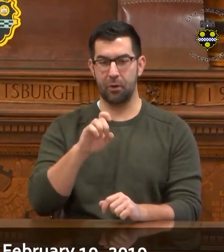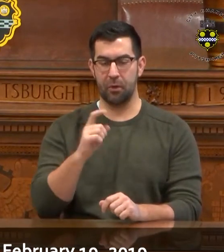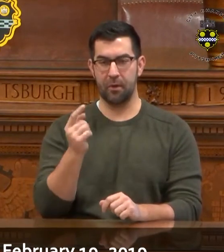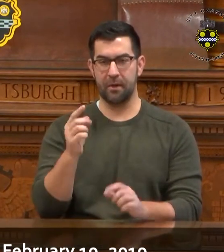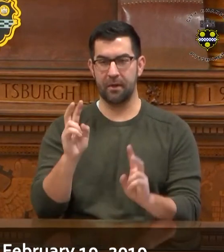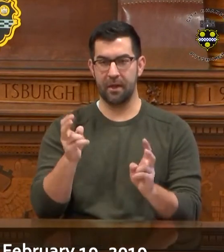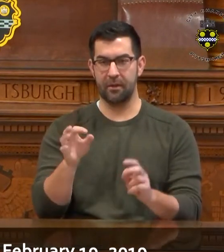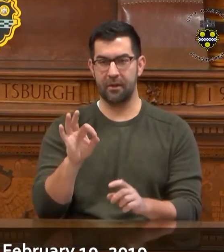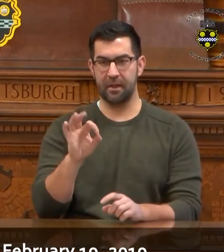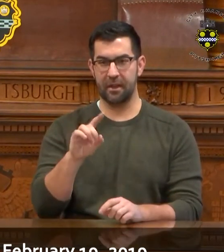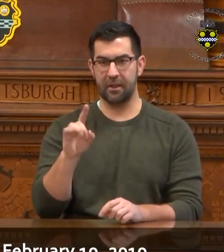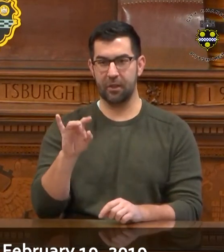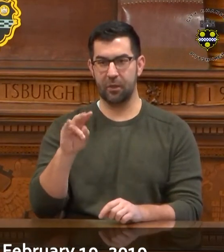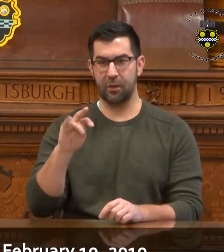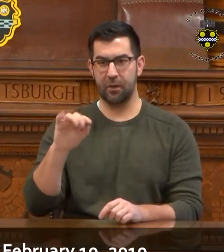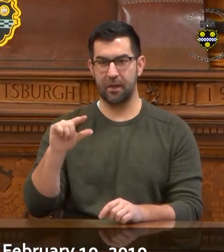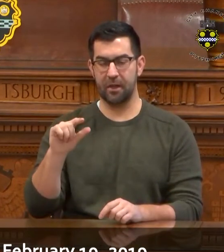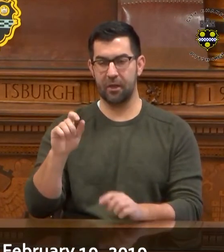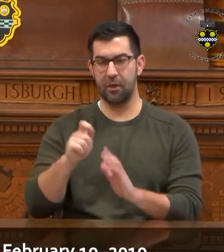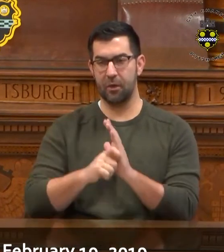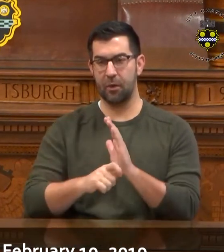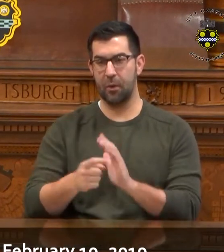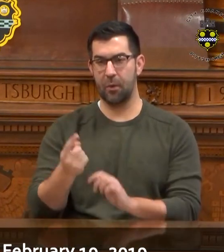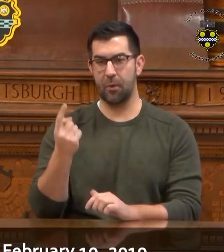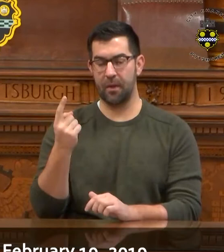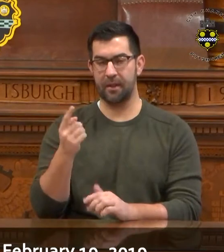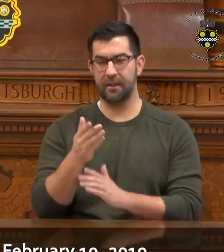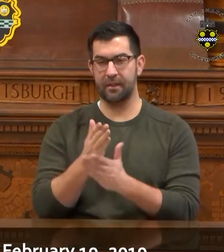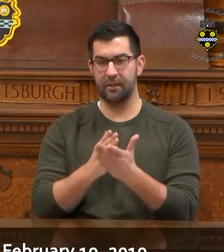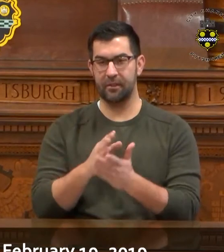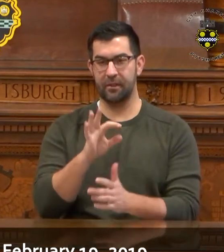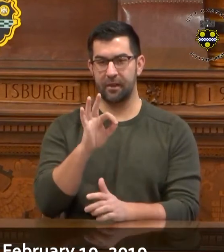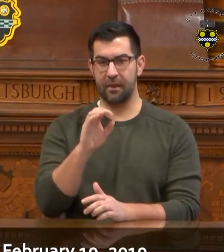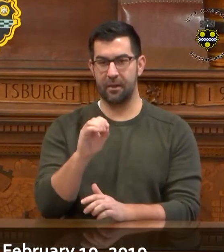IX, Zoning, Article I, Section